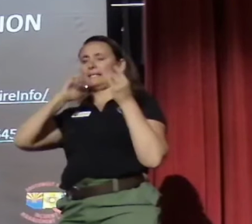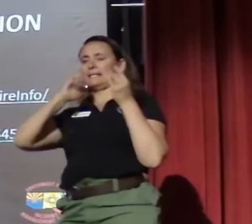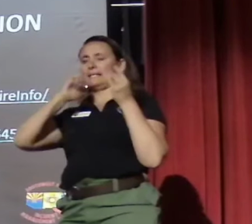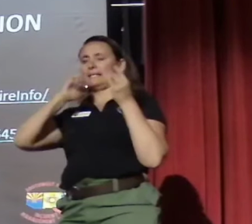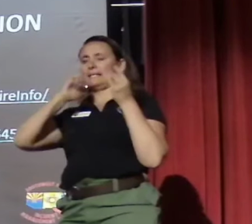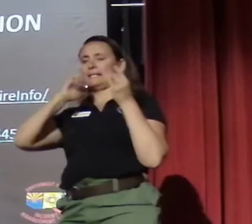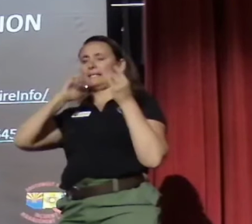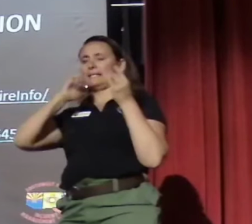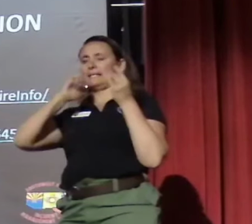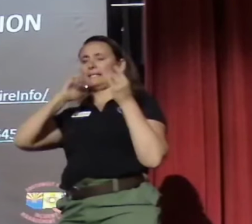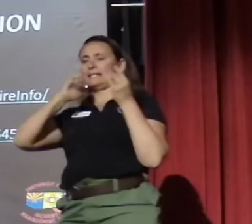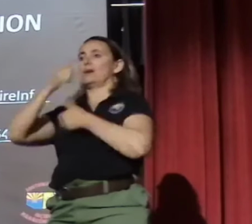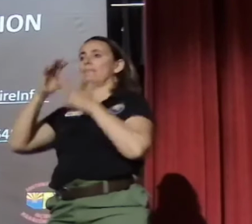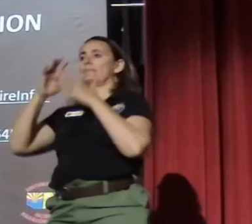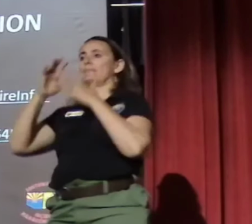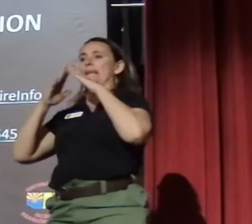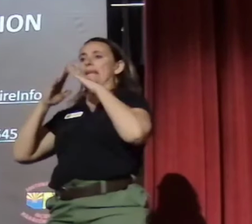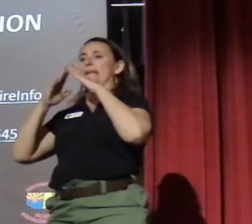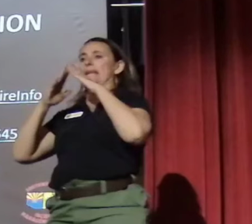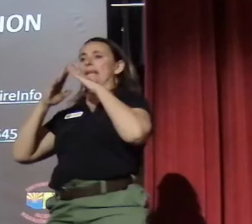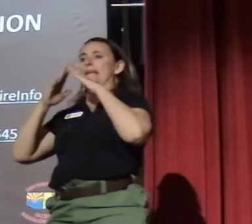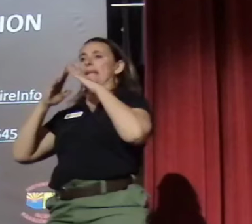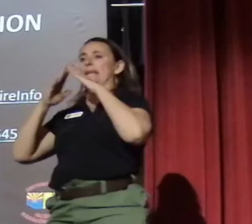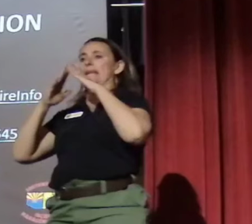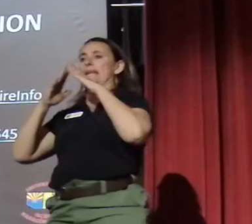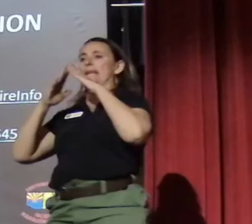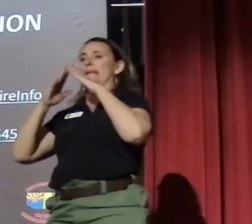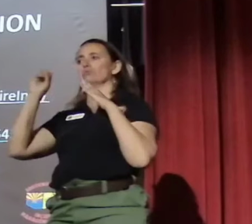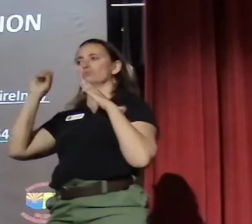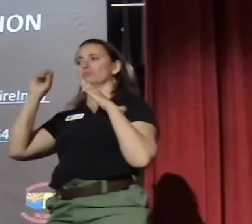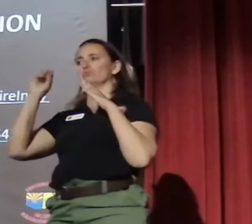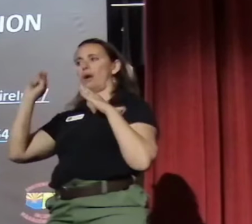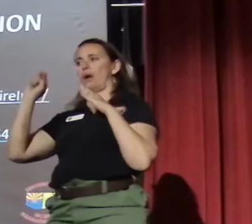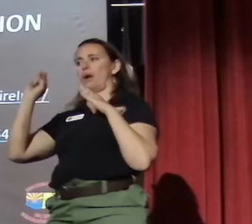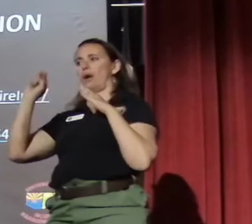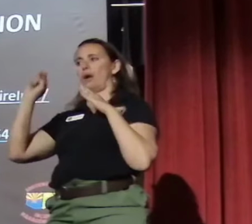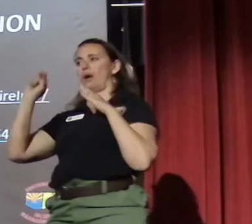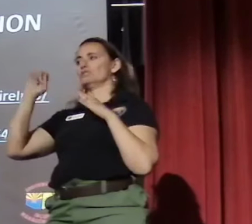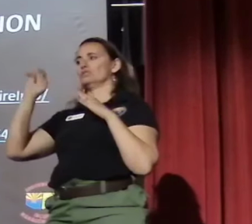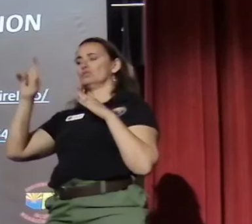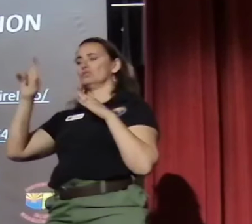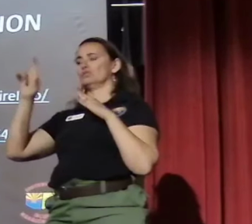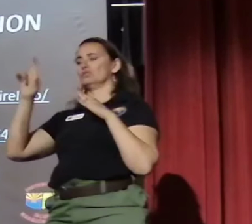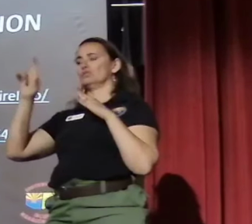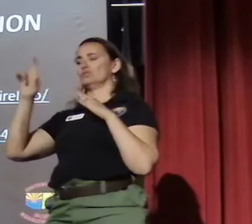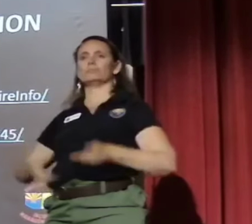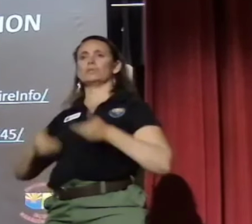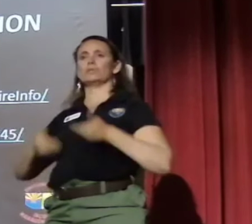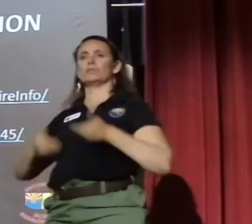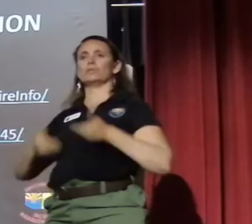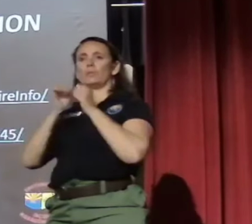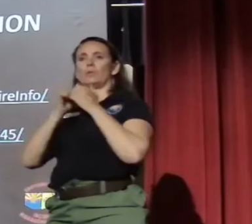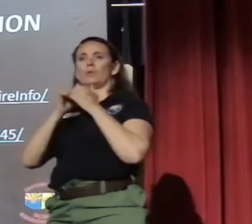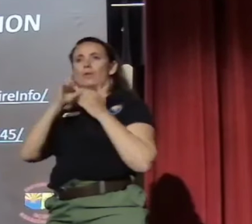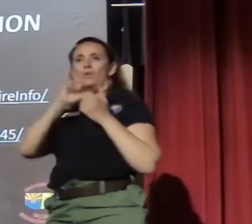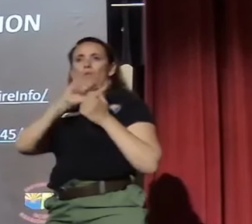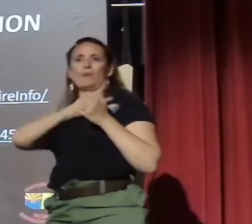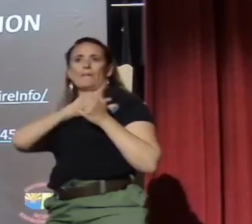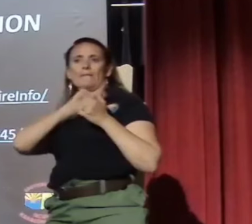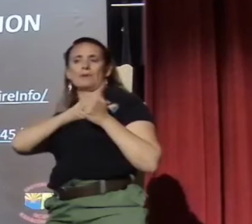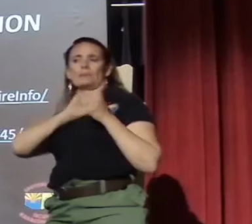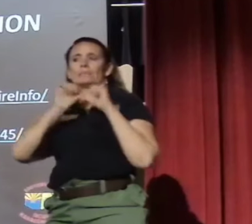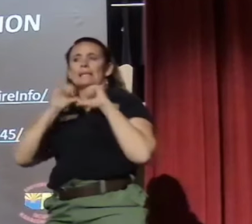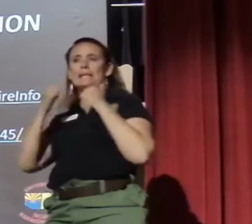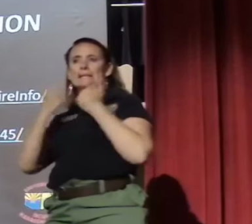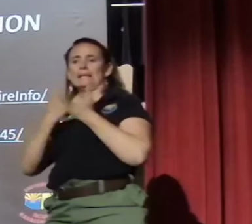from the town of Payson, and what I can tell you is we work closely with our other law enforcement agencies to make sure